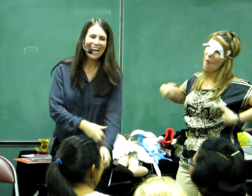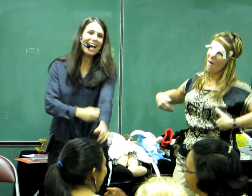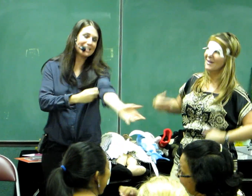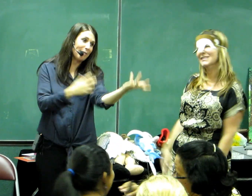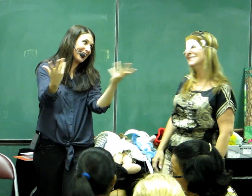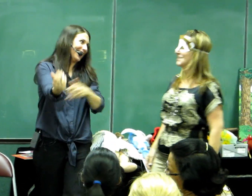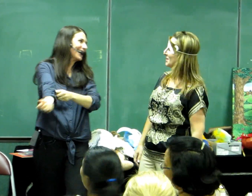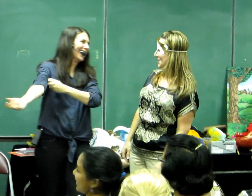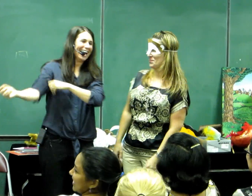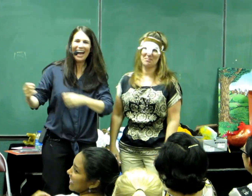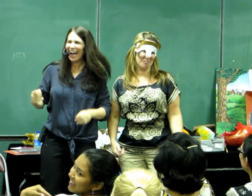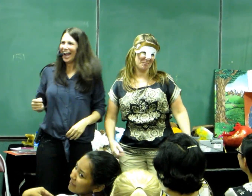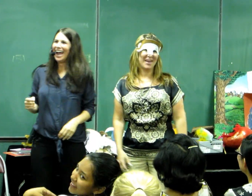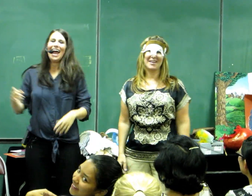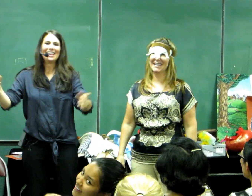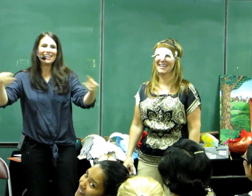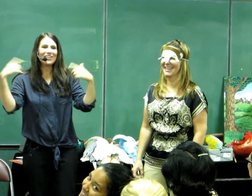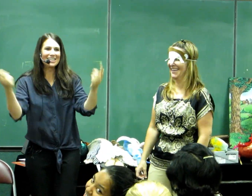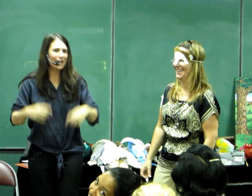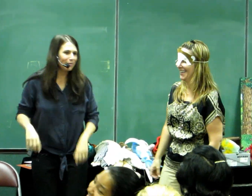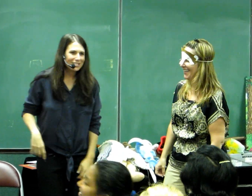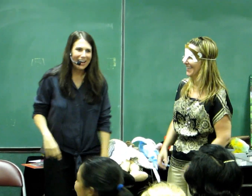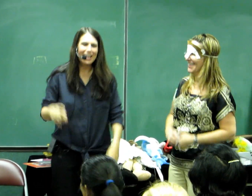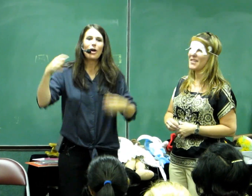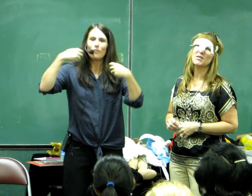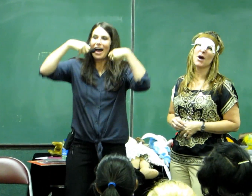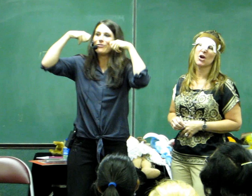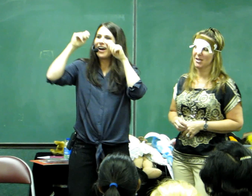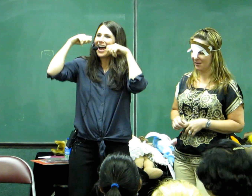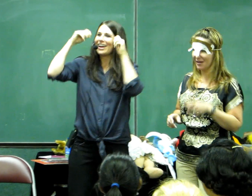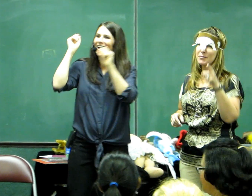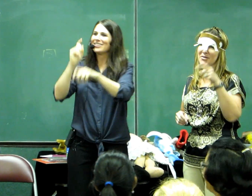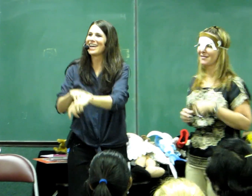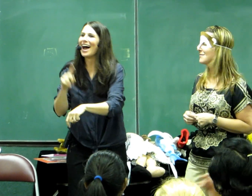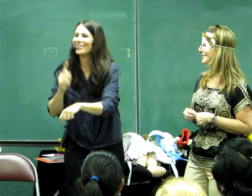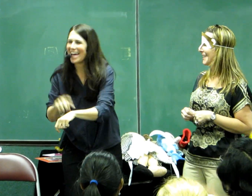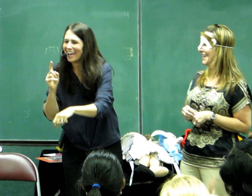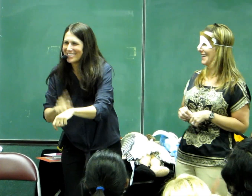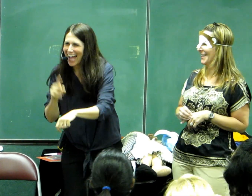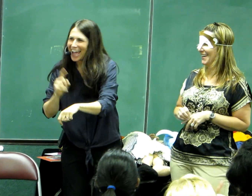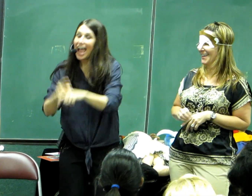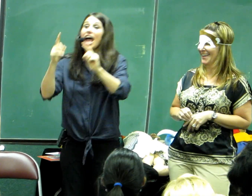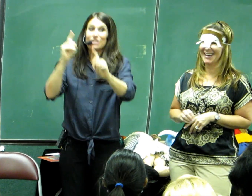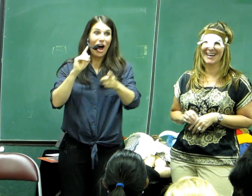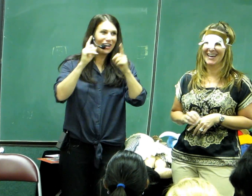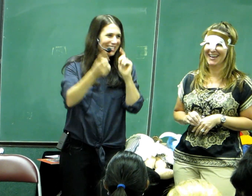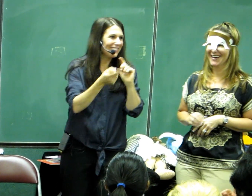It's a monkey. And then you guys help us, right? Wine, wine, all the time, time, time. Talk to